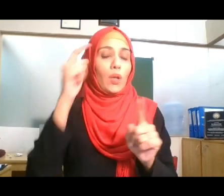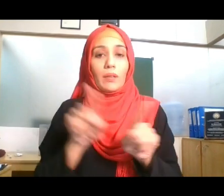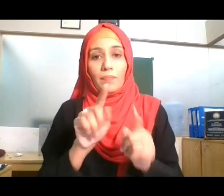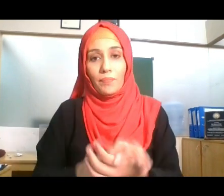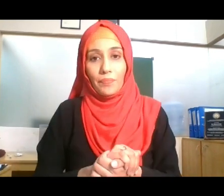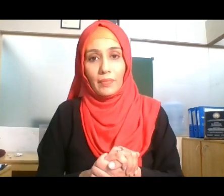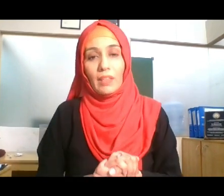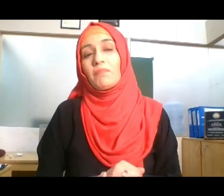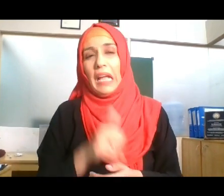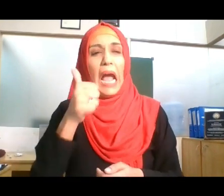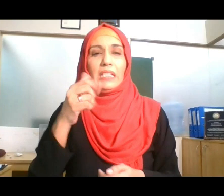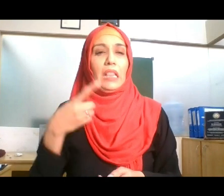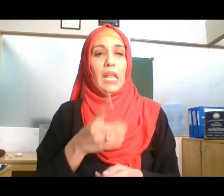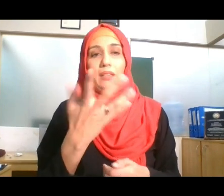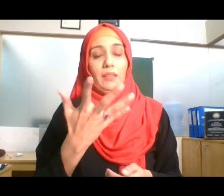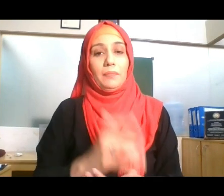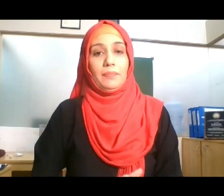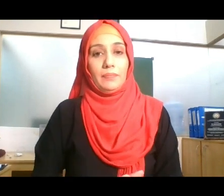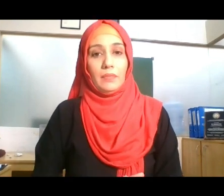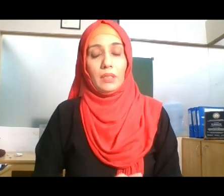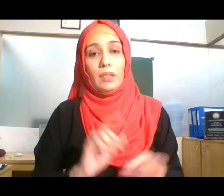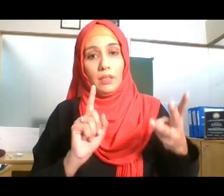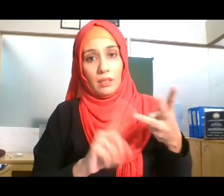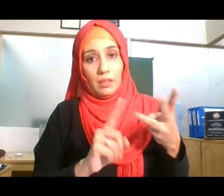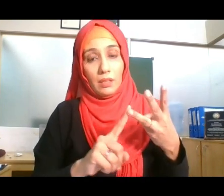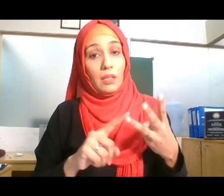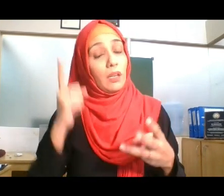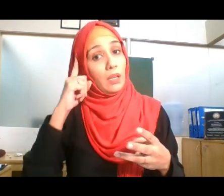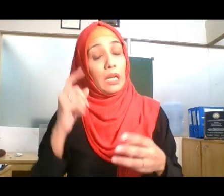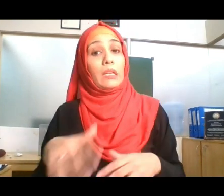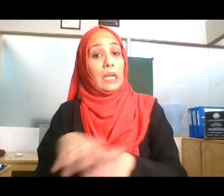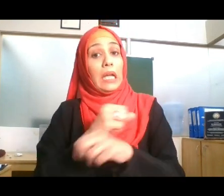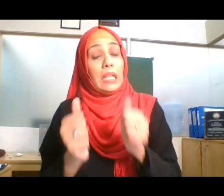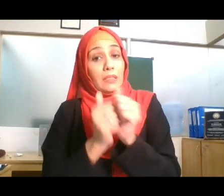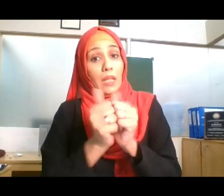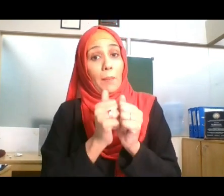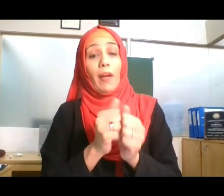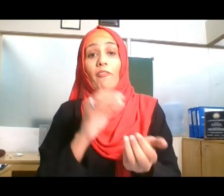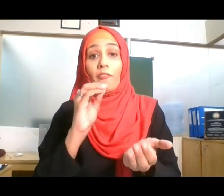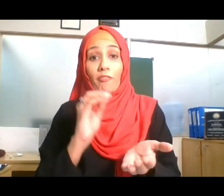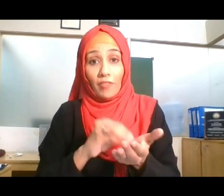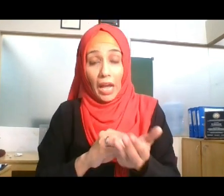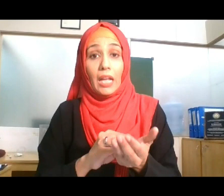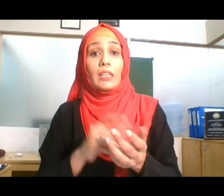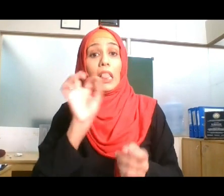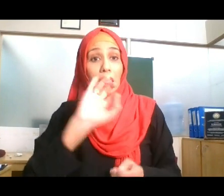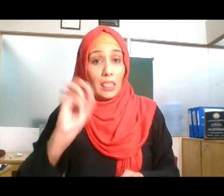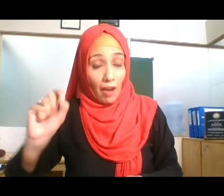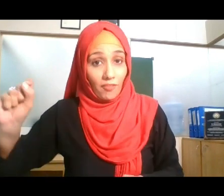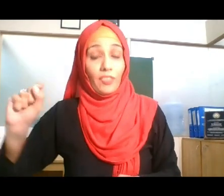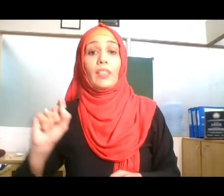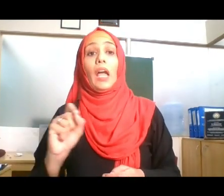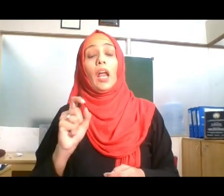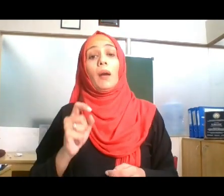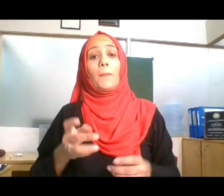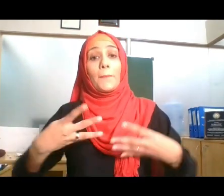empathetic outlook. Third thing is the inaccessibility of facilities, of offices, of buildings where persons with disabilities